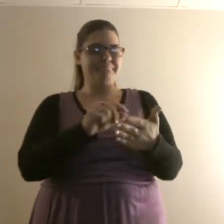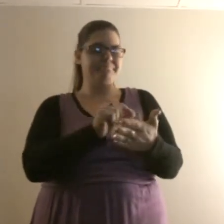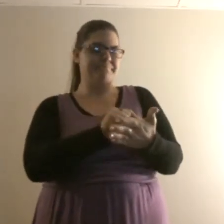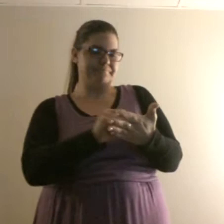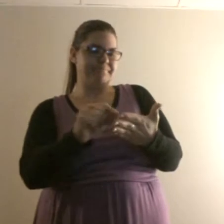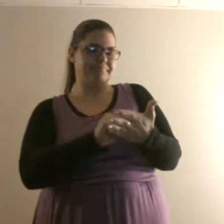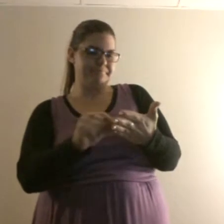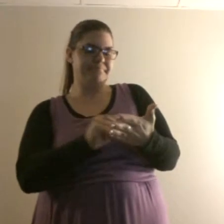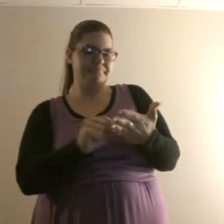those 2/5.